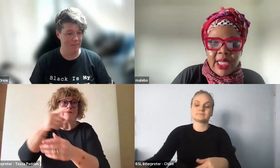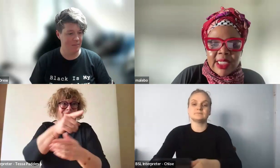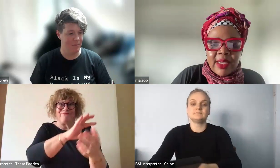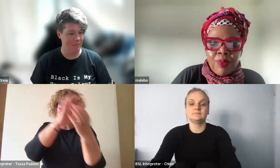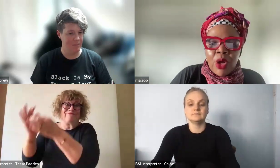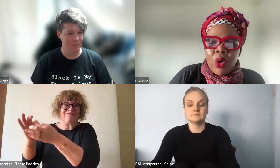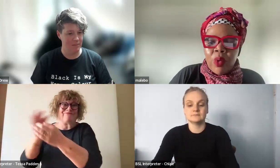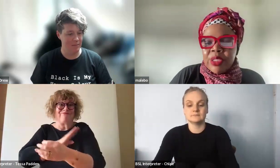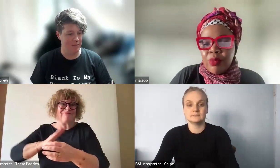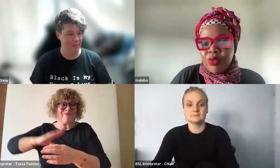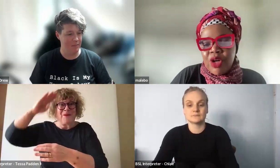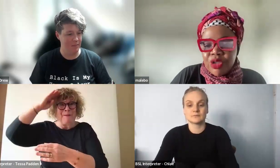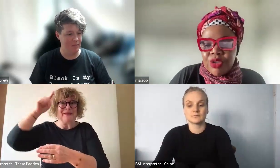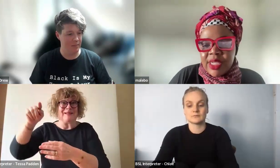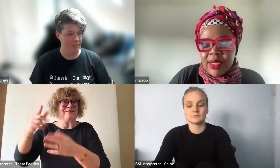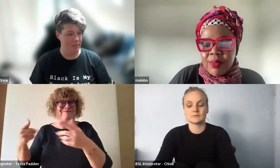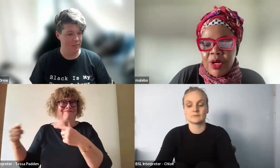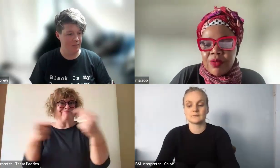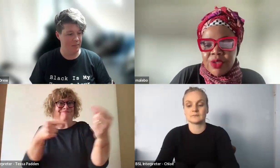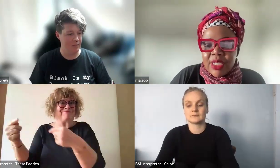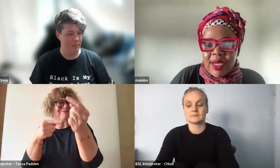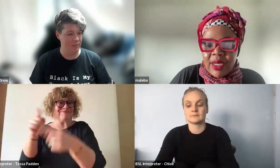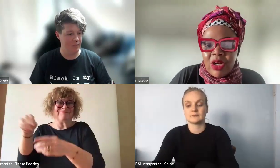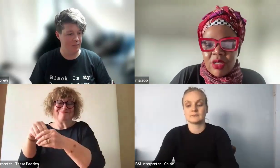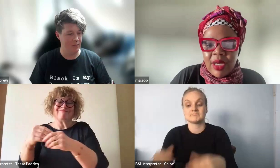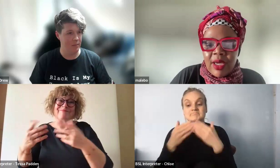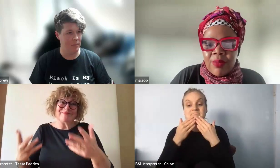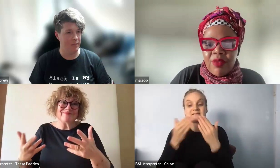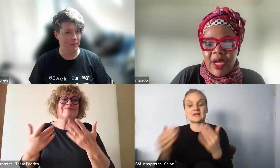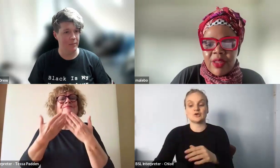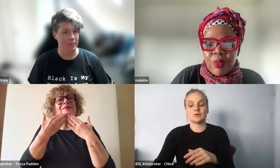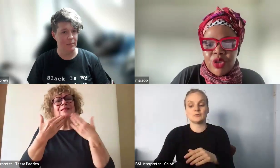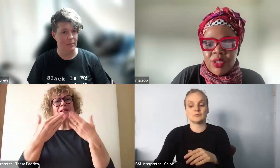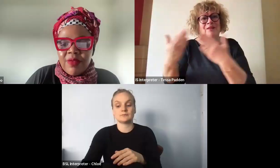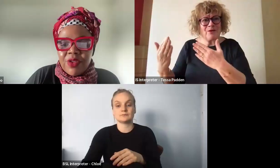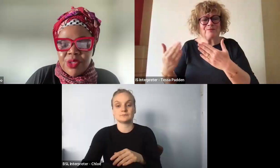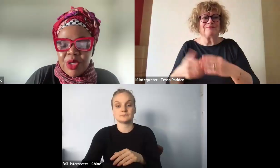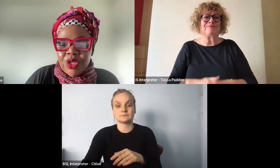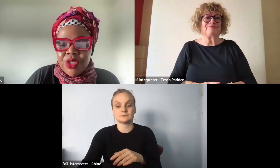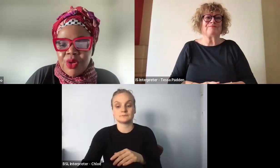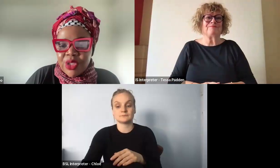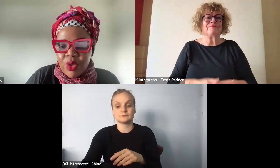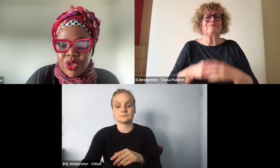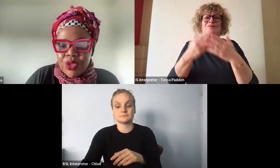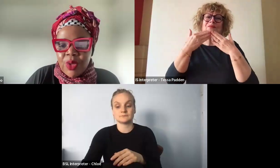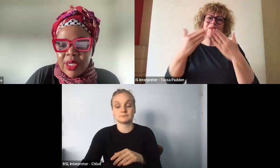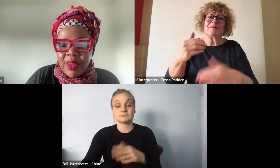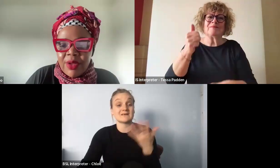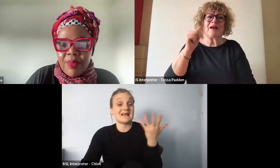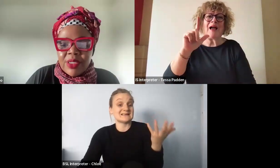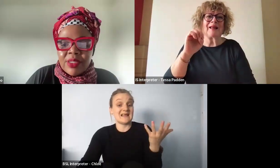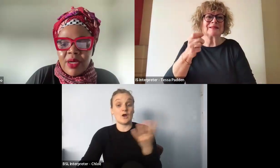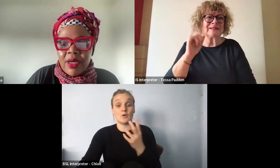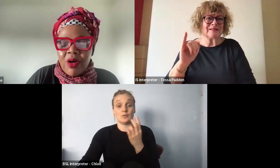Thank you, Alexei. We will now move on to the second part of today's dialogue and provide the opportunity for the speakers to ask questions to